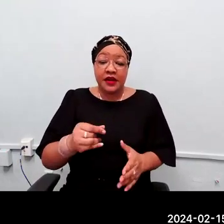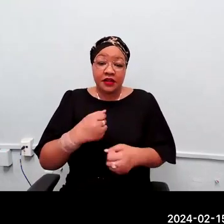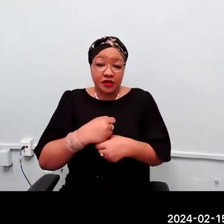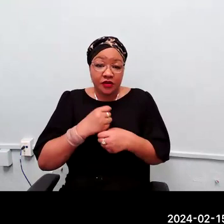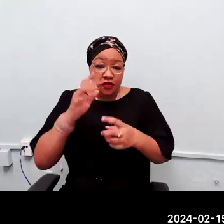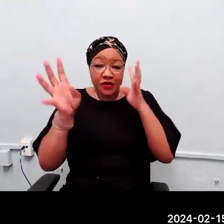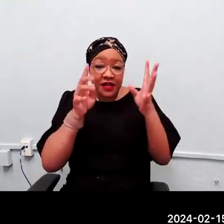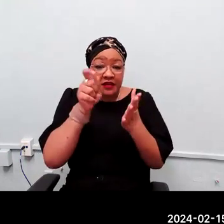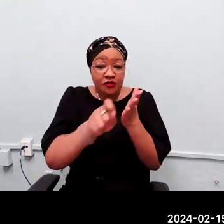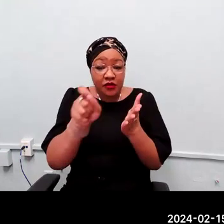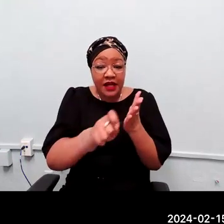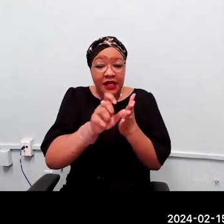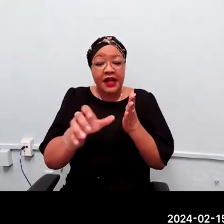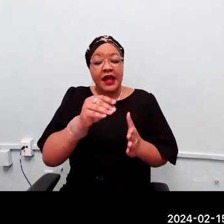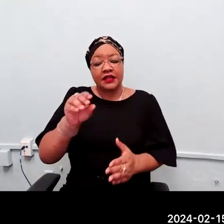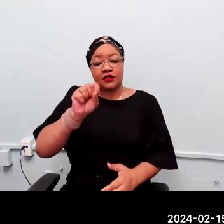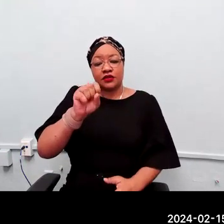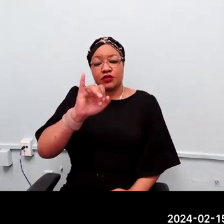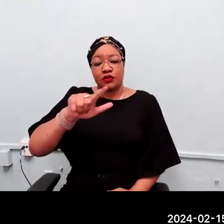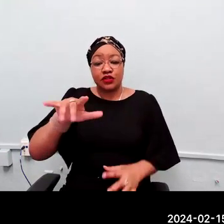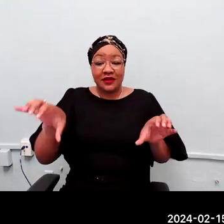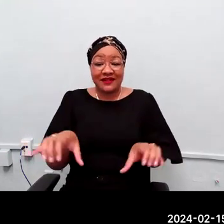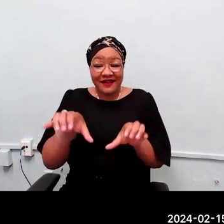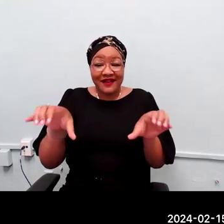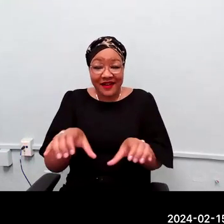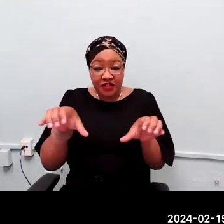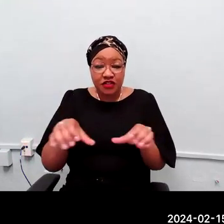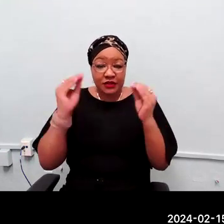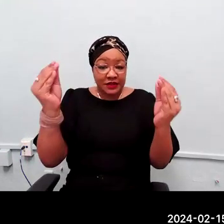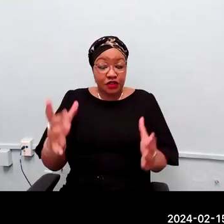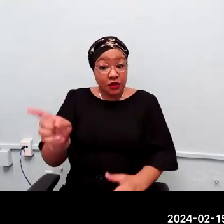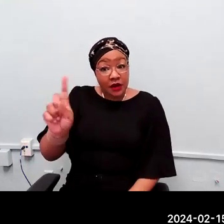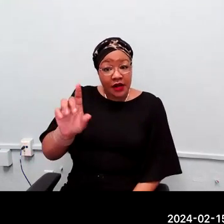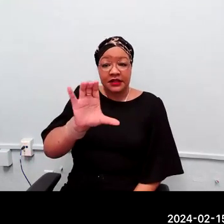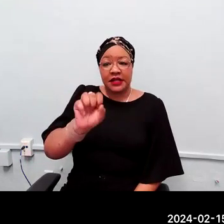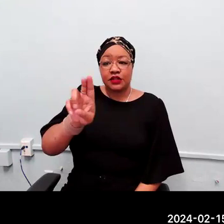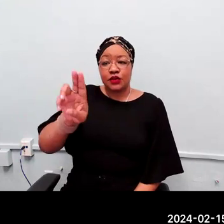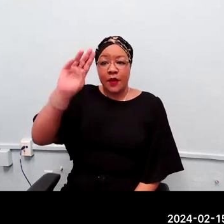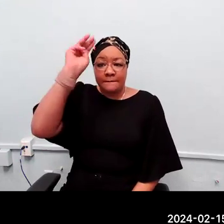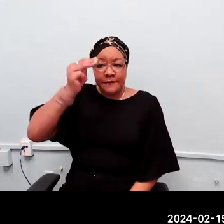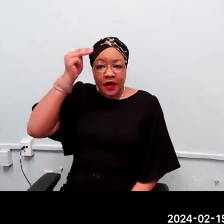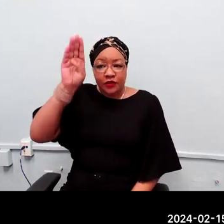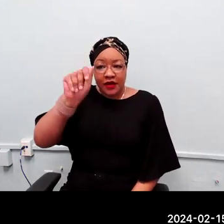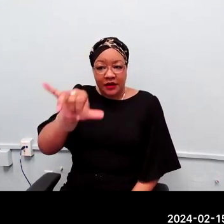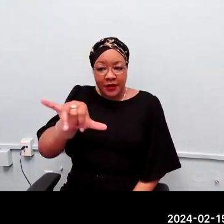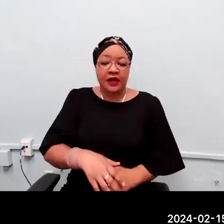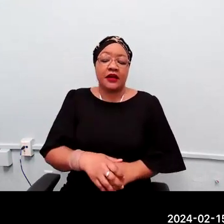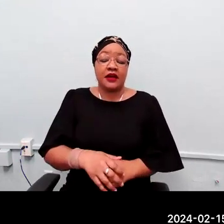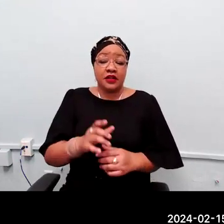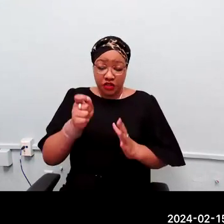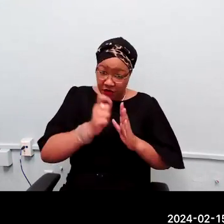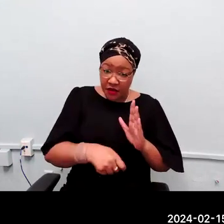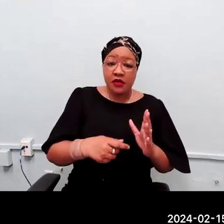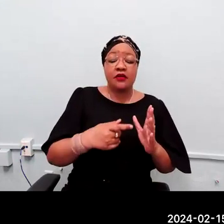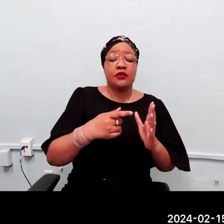State University, Monterey Bay. She is the author of the novel Like a Woman, co-editor of the award-winning